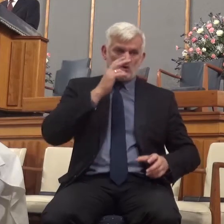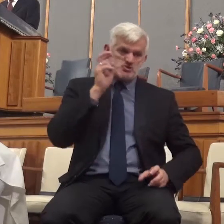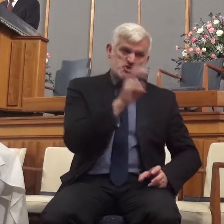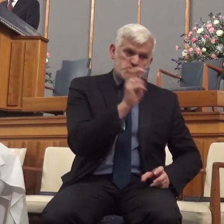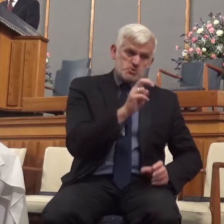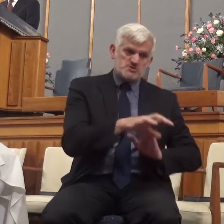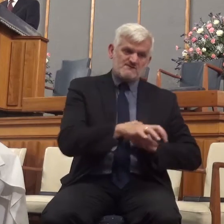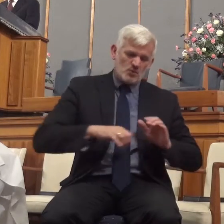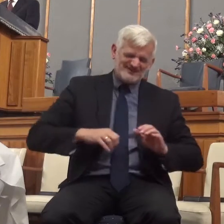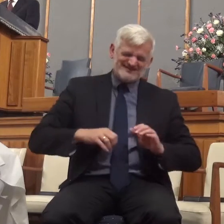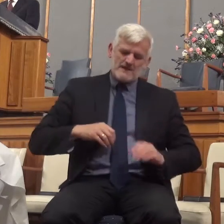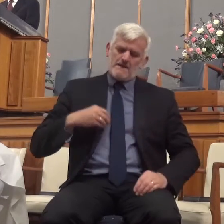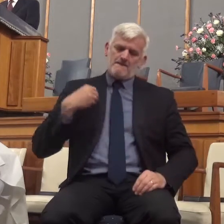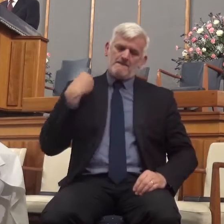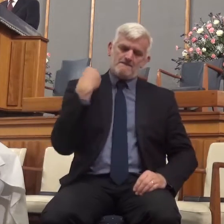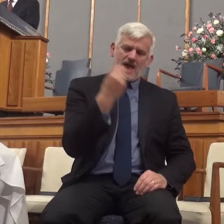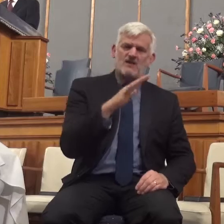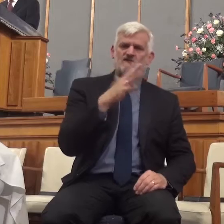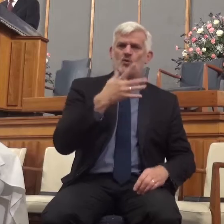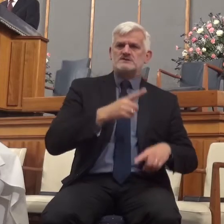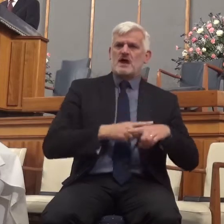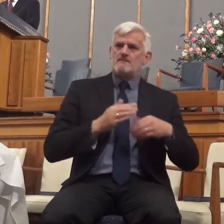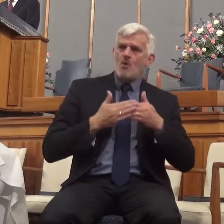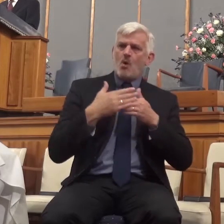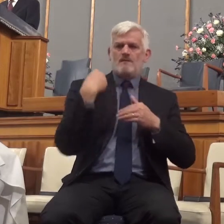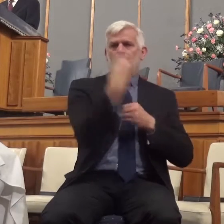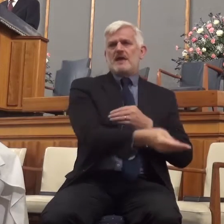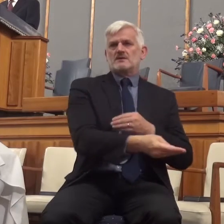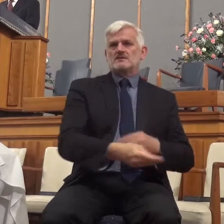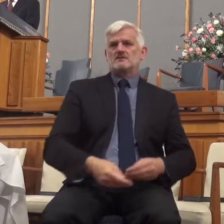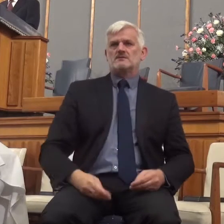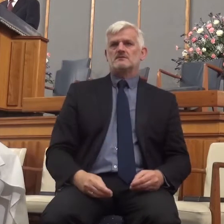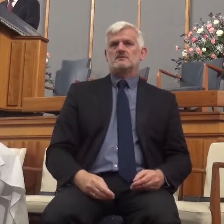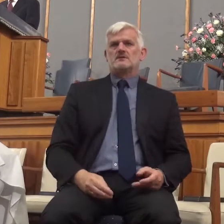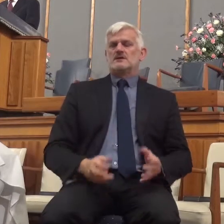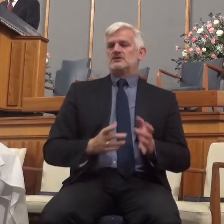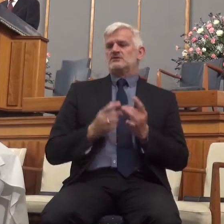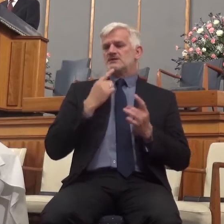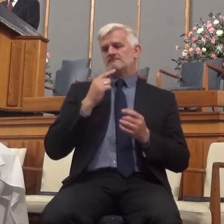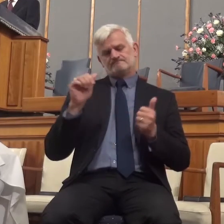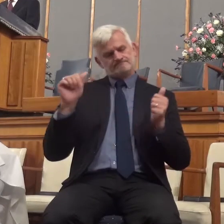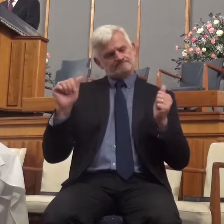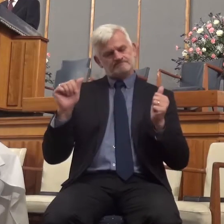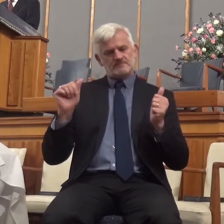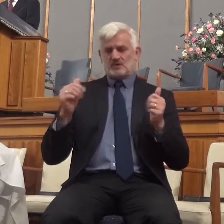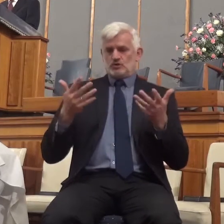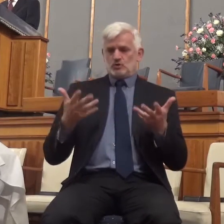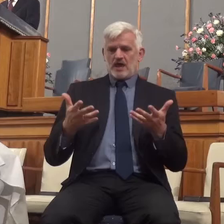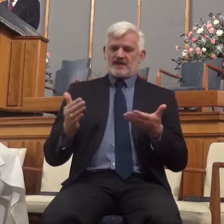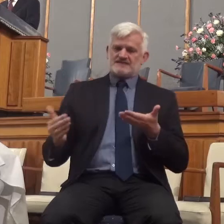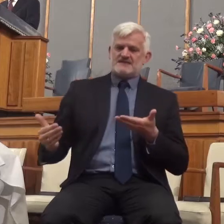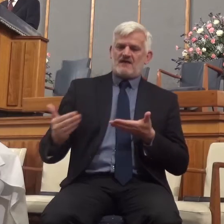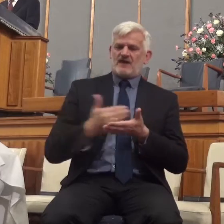I restore him fourfold. And Jesus said unto him, This day is salvation come to